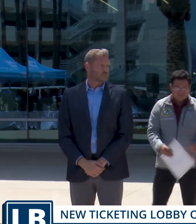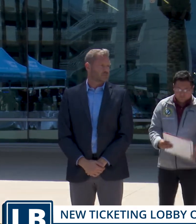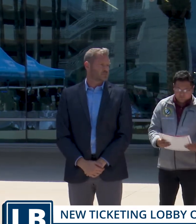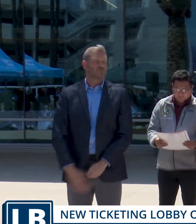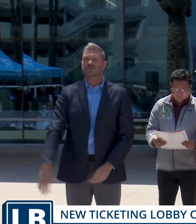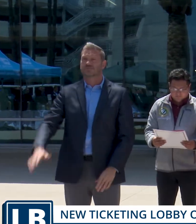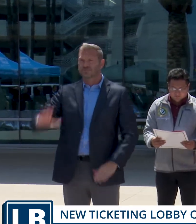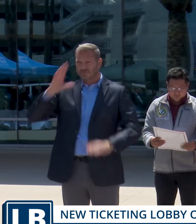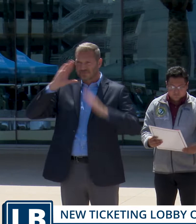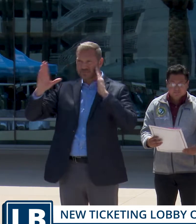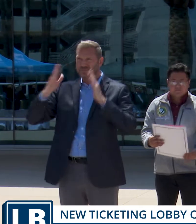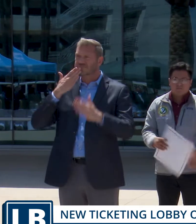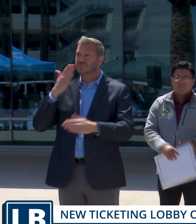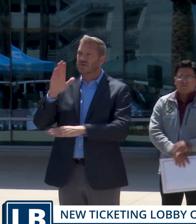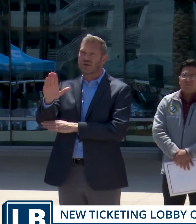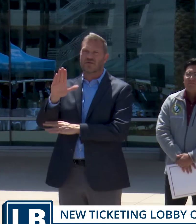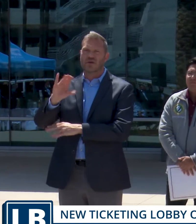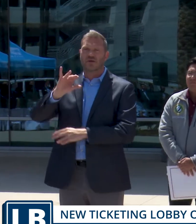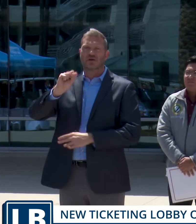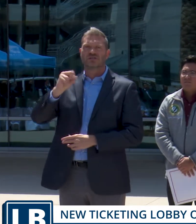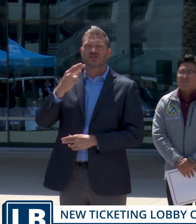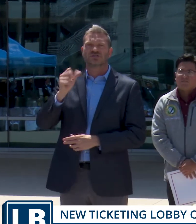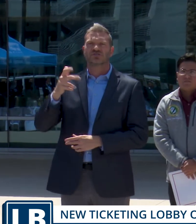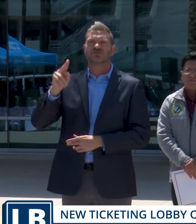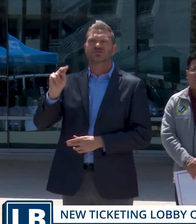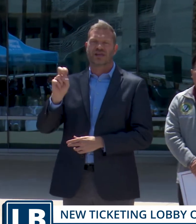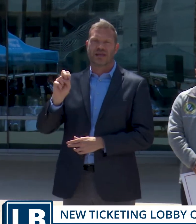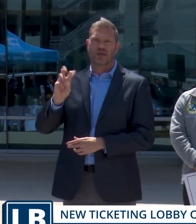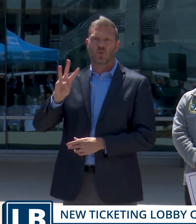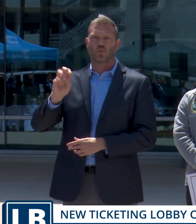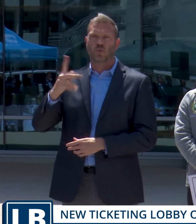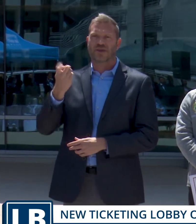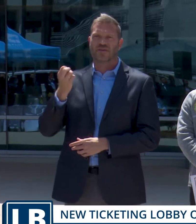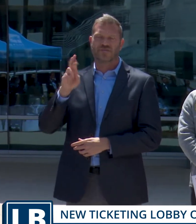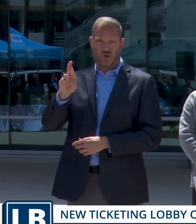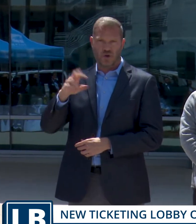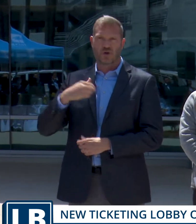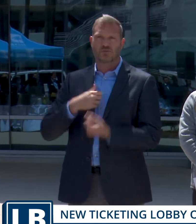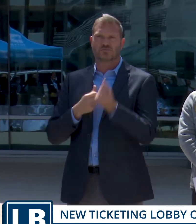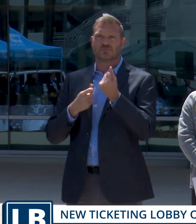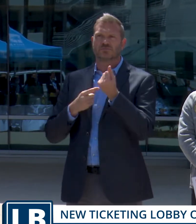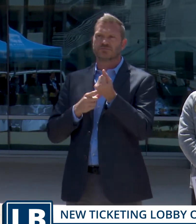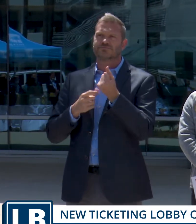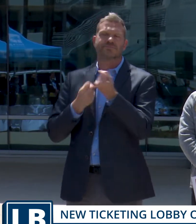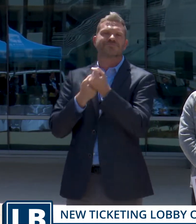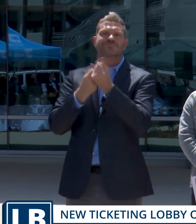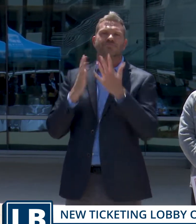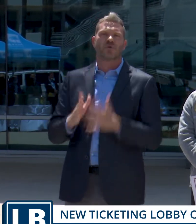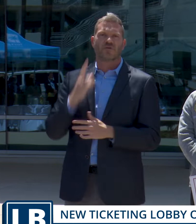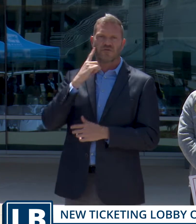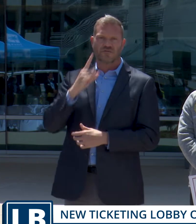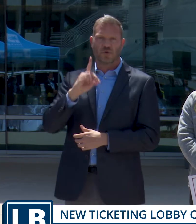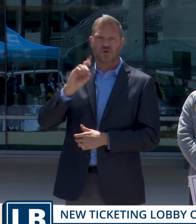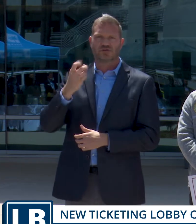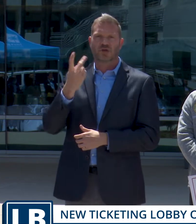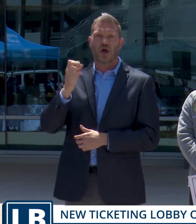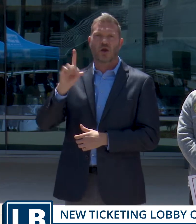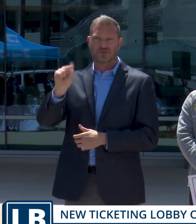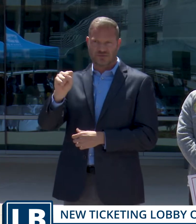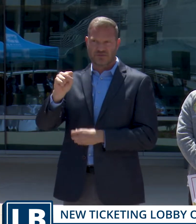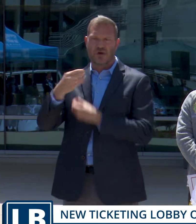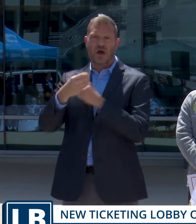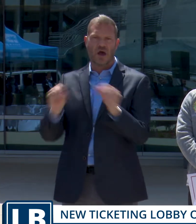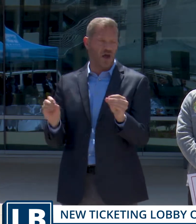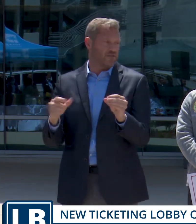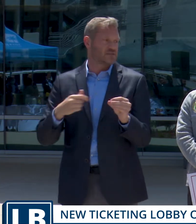Hello, good afternoon. I'm Shane Weaver, Long Beach Field Representative for Assemblymember Patrick O'Donnell's office. I don't have as nice of a